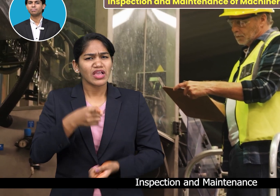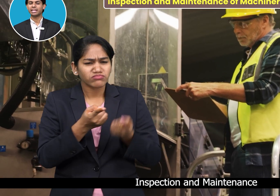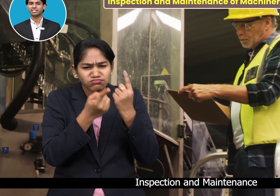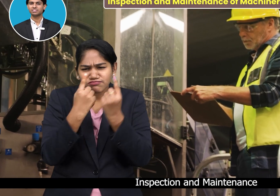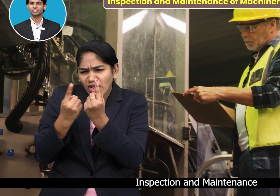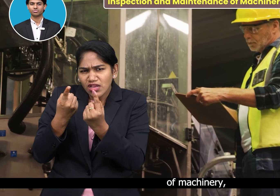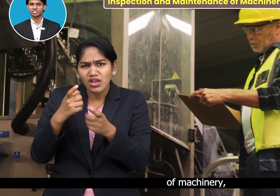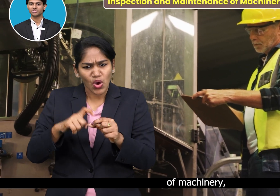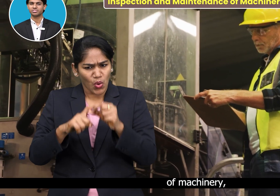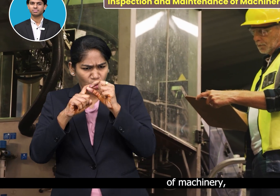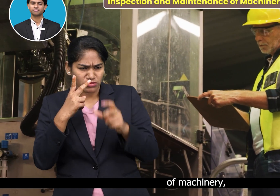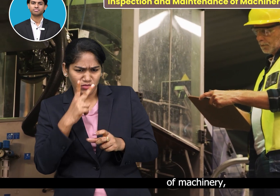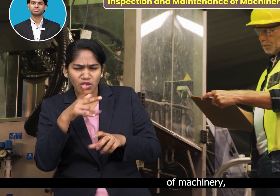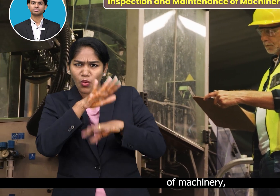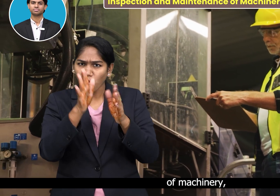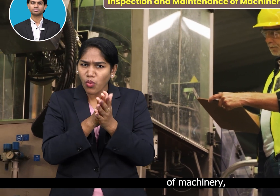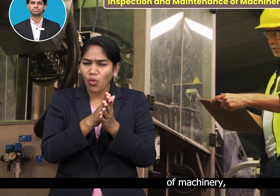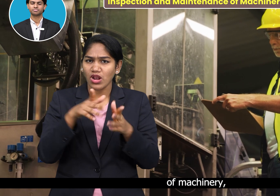Inspection and maintenance of machinery.